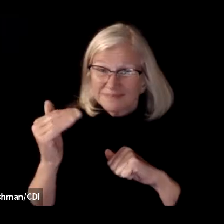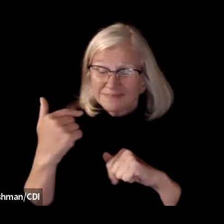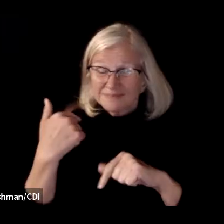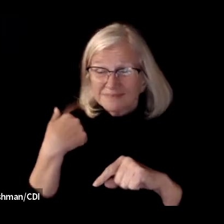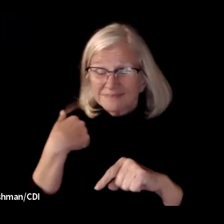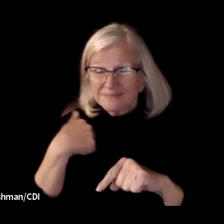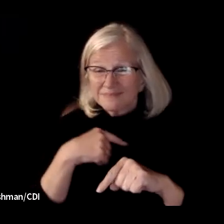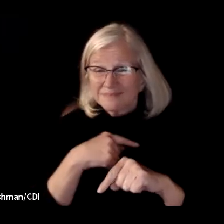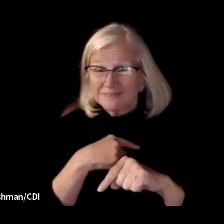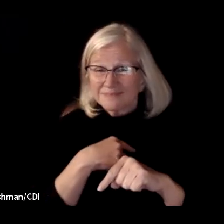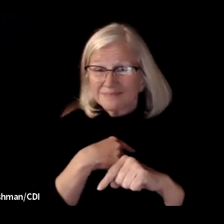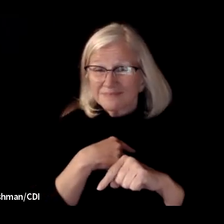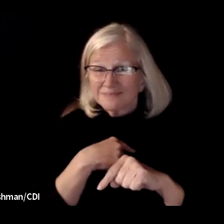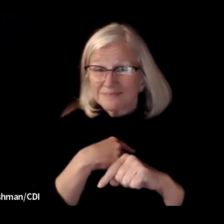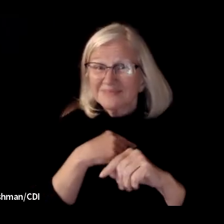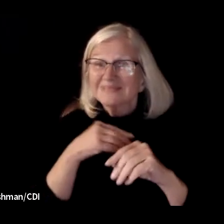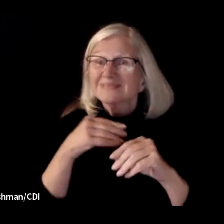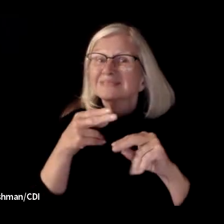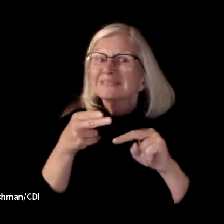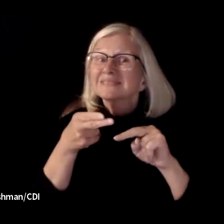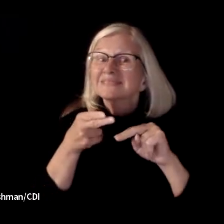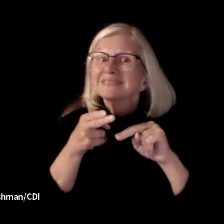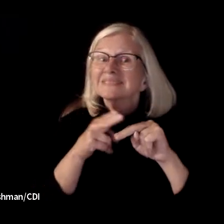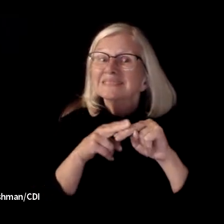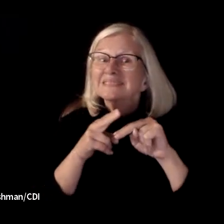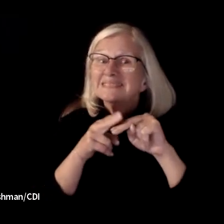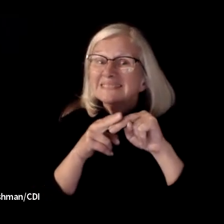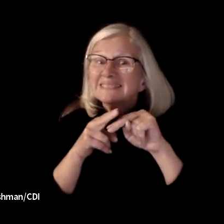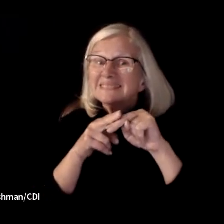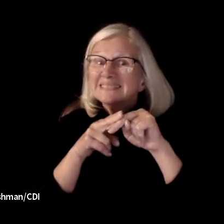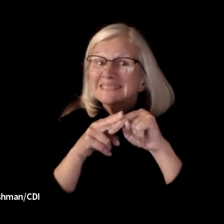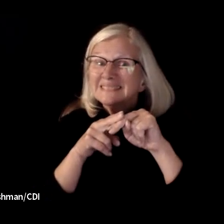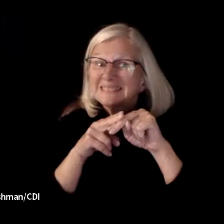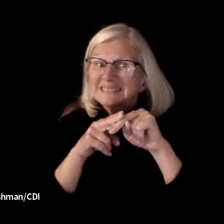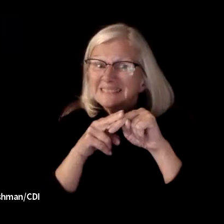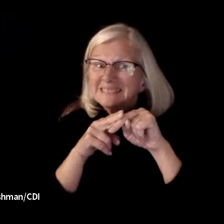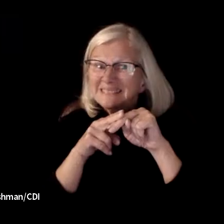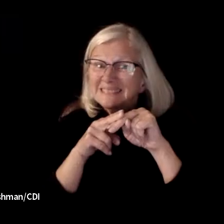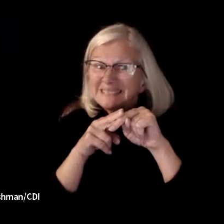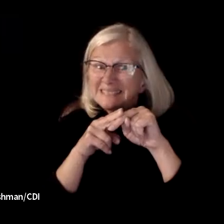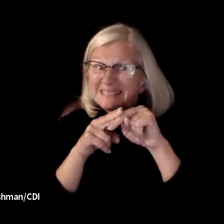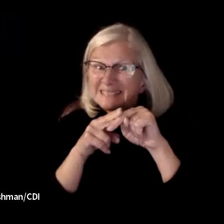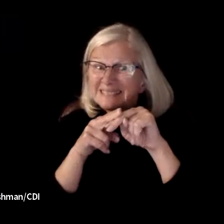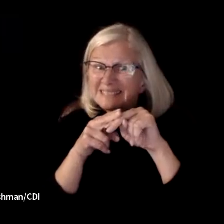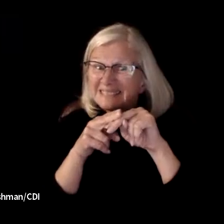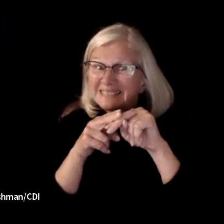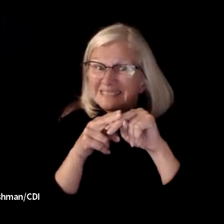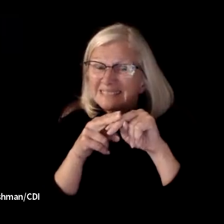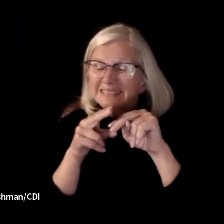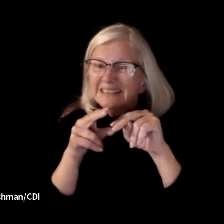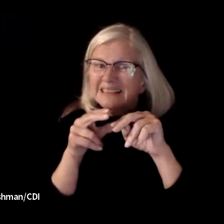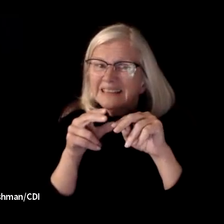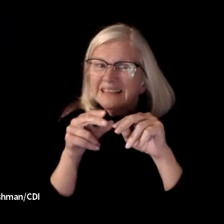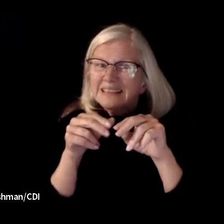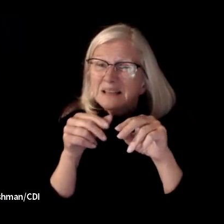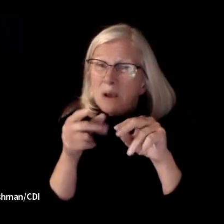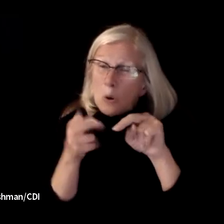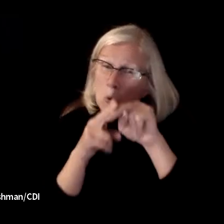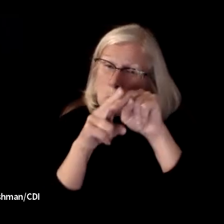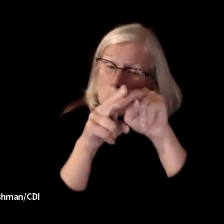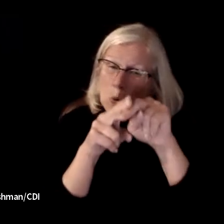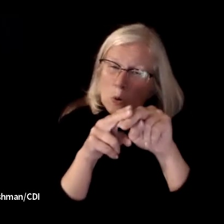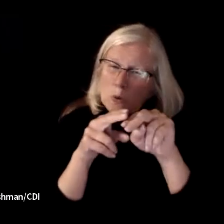that tipping point, that escalation into exponential growth, but we can't rule it out either. I mean, this has been an